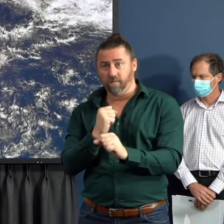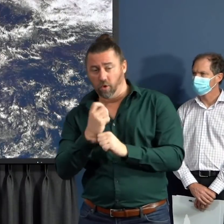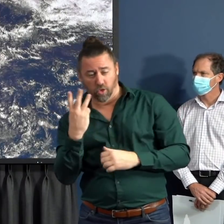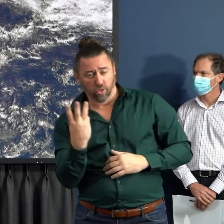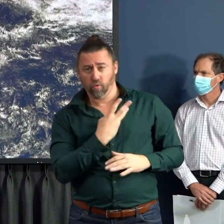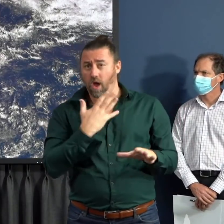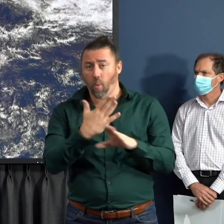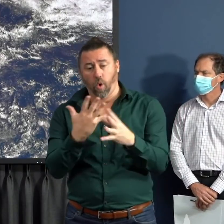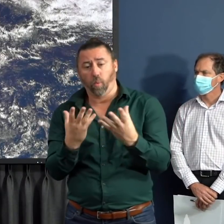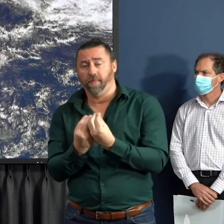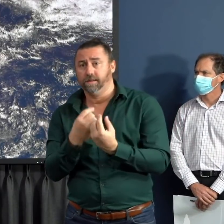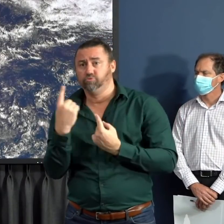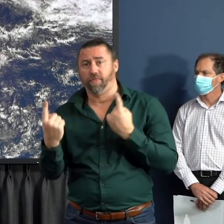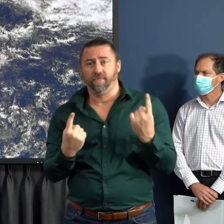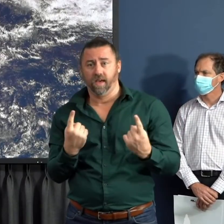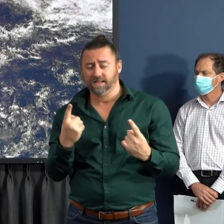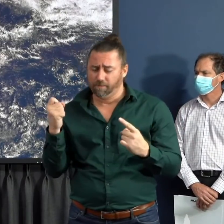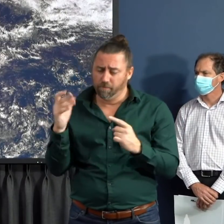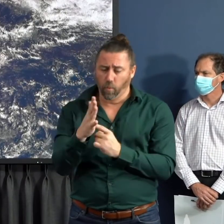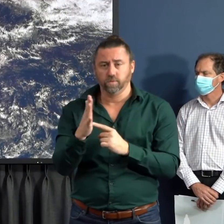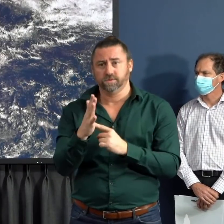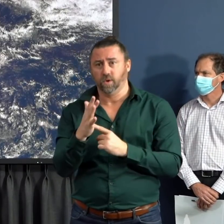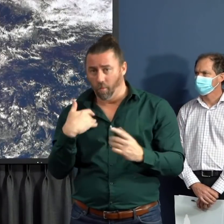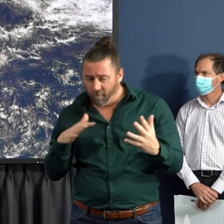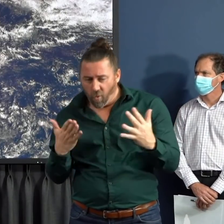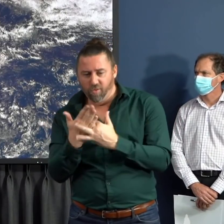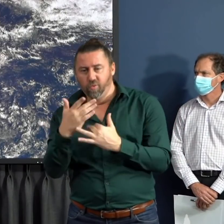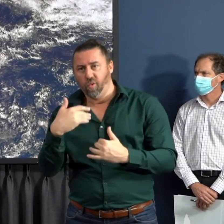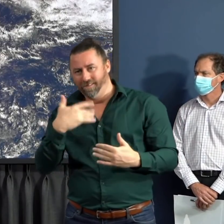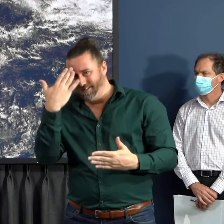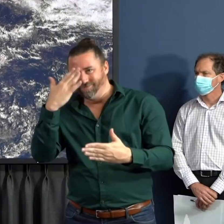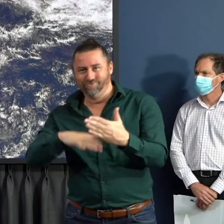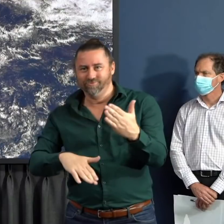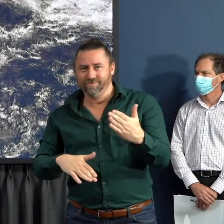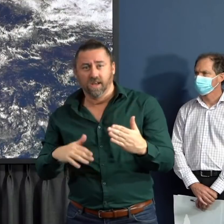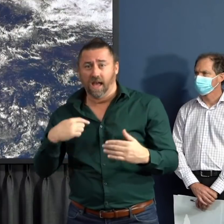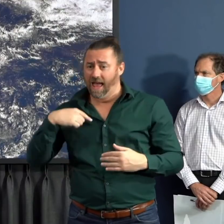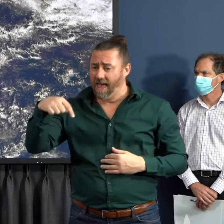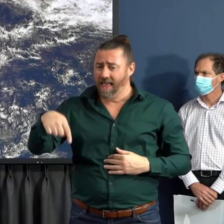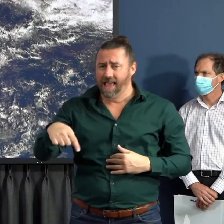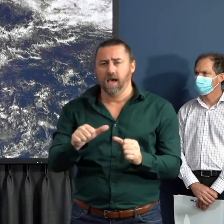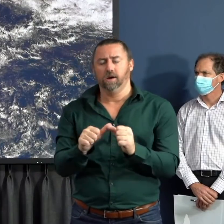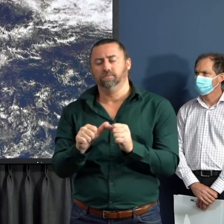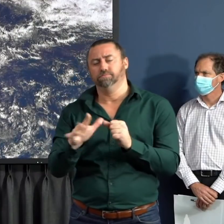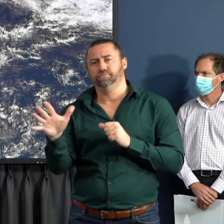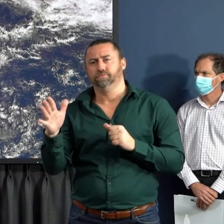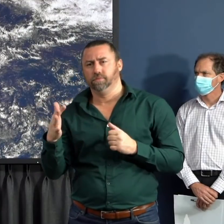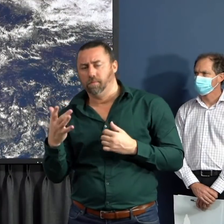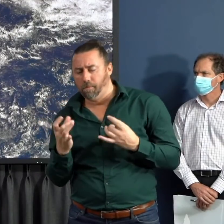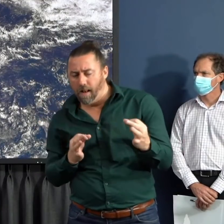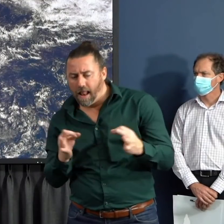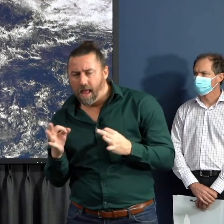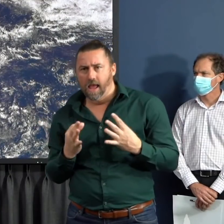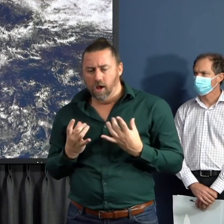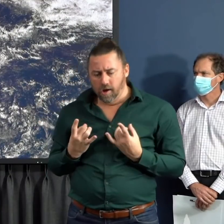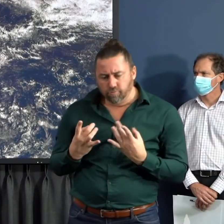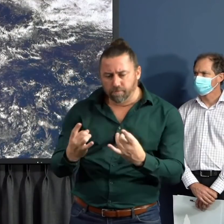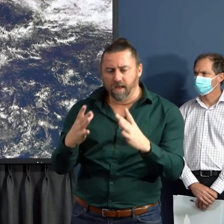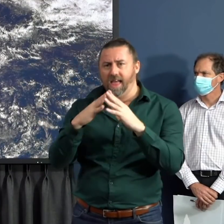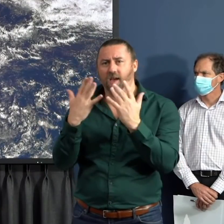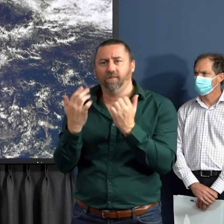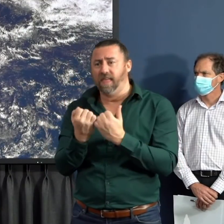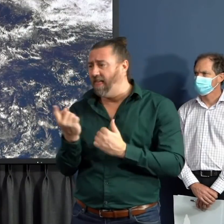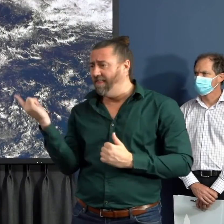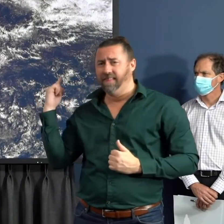before. Queensland and Brisbane has some of the best disaster management procedures and processes and staff in the